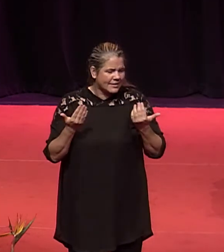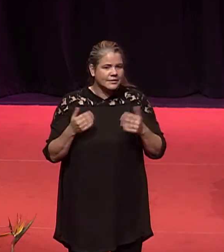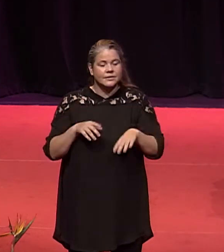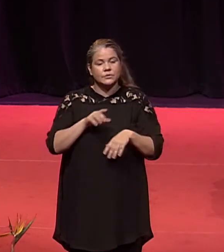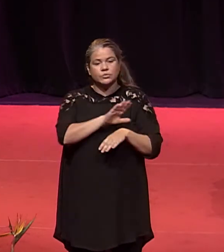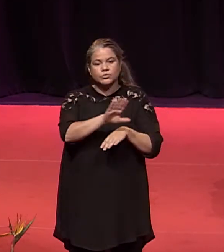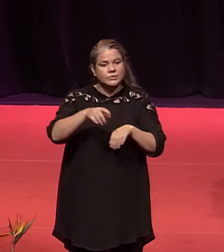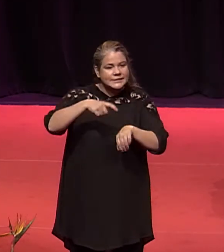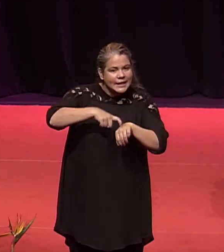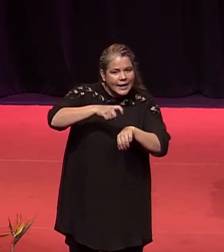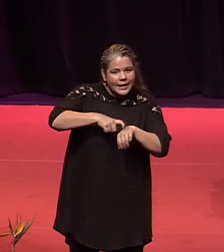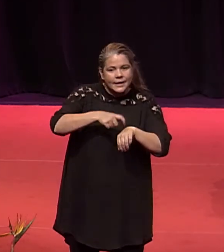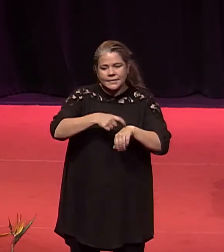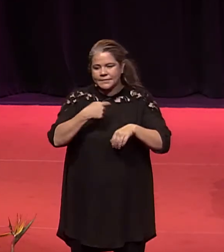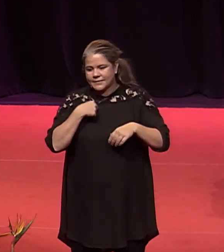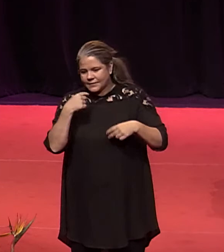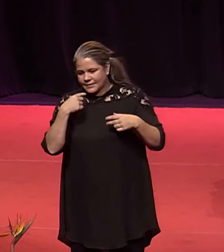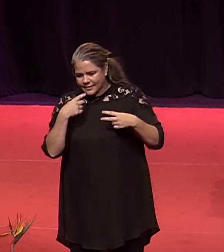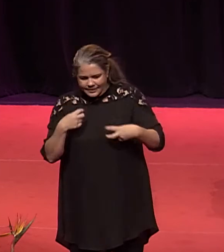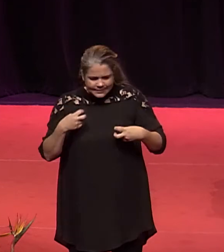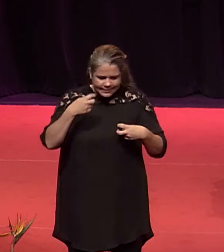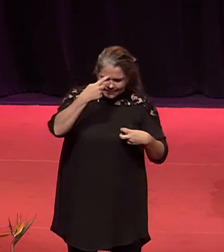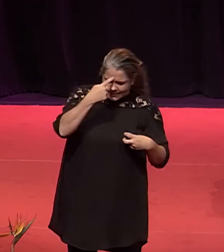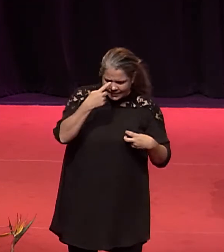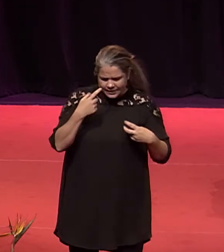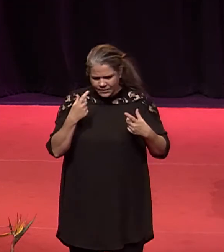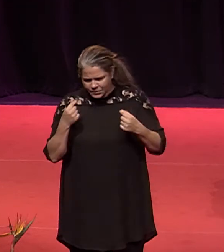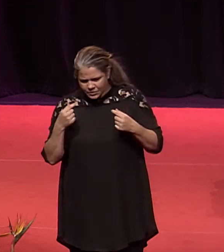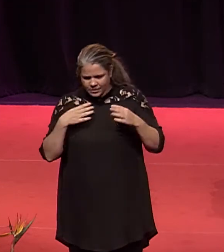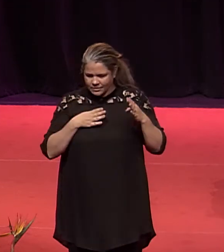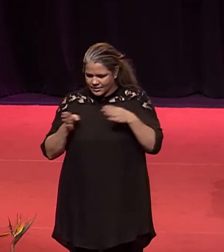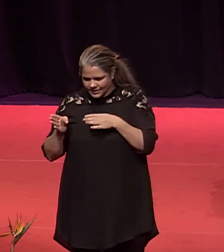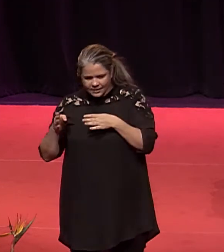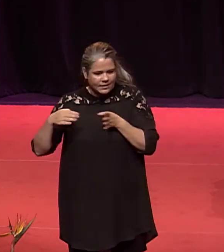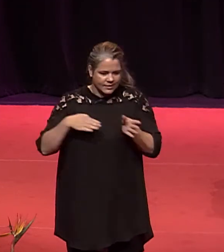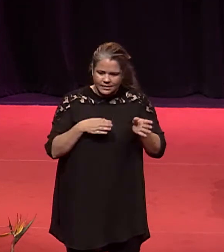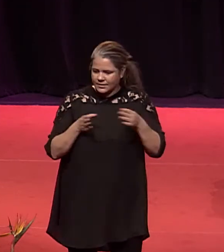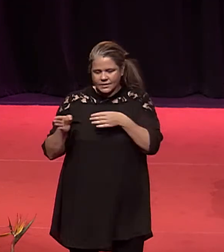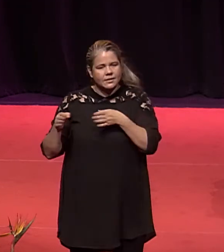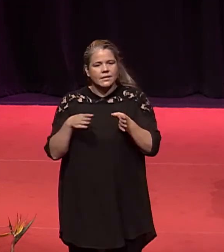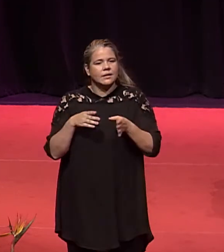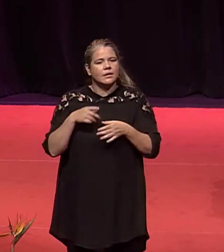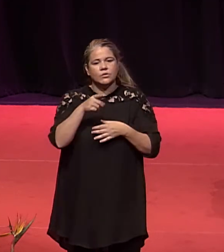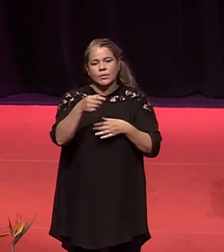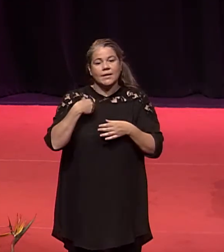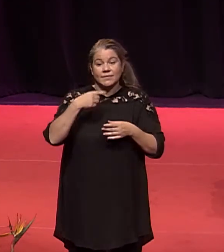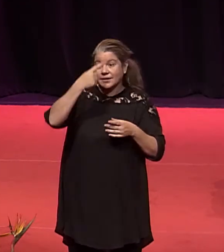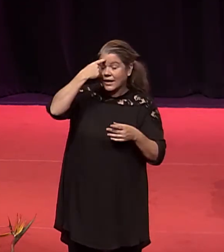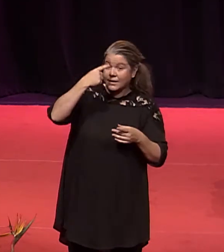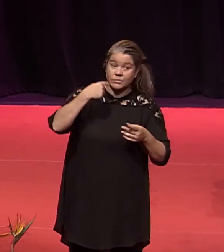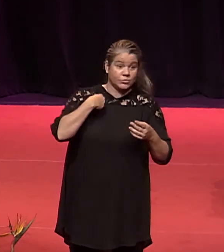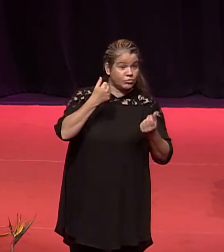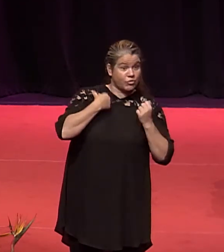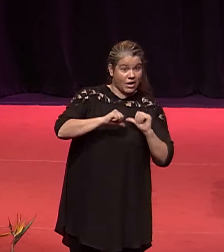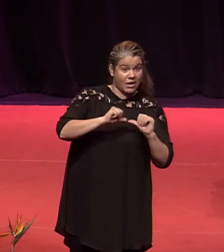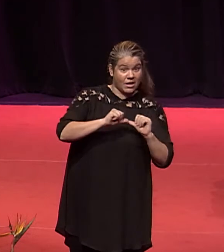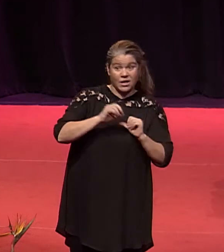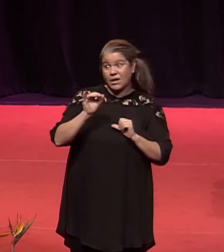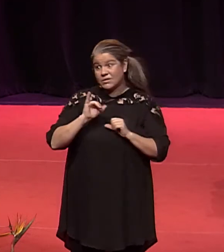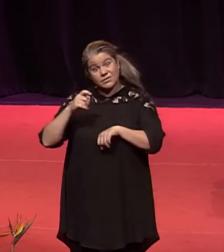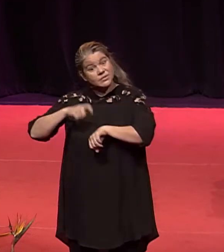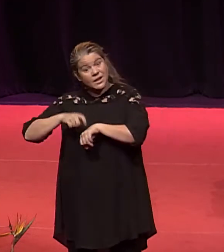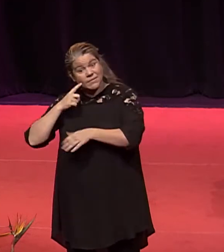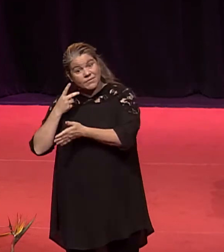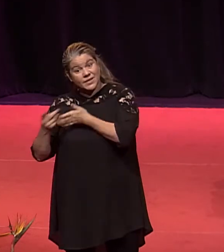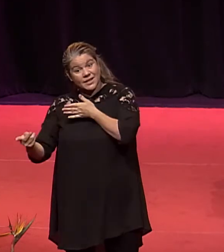to invent yourself and to reinvent yourself. You have time to make an effort. You have time to make mistakes.